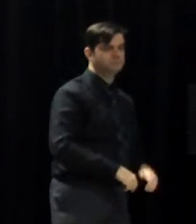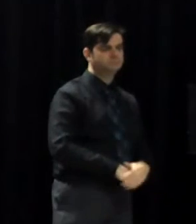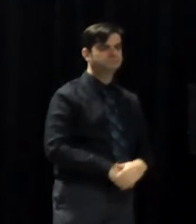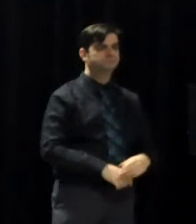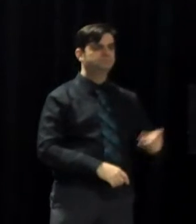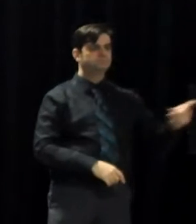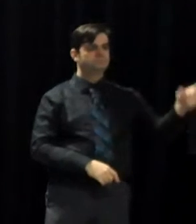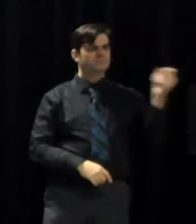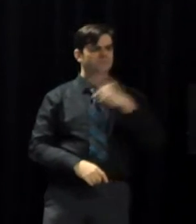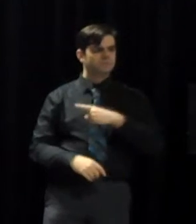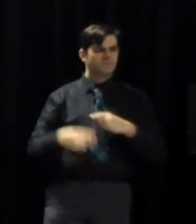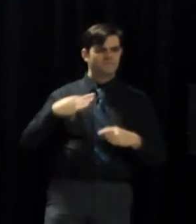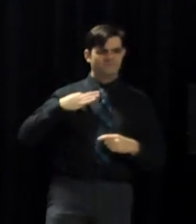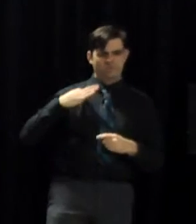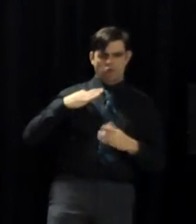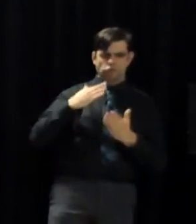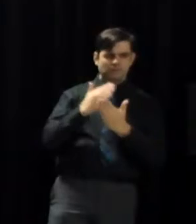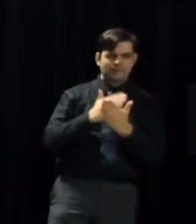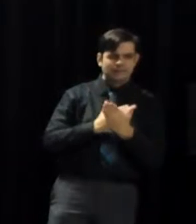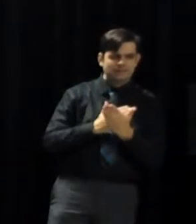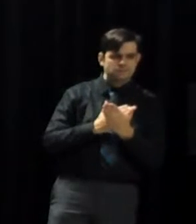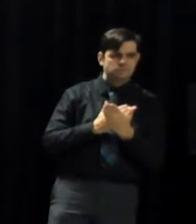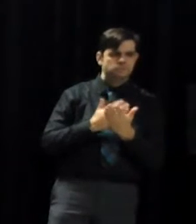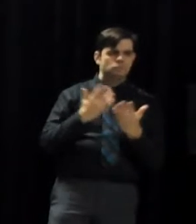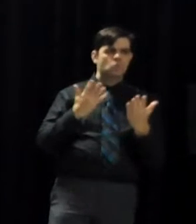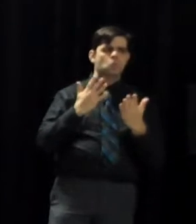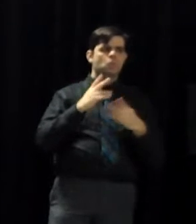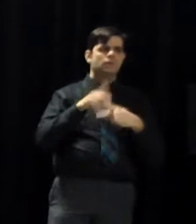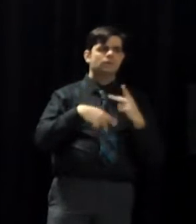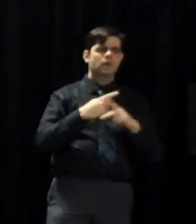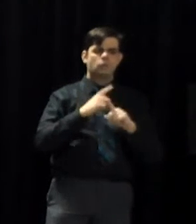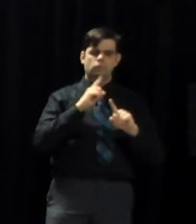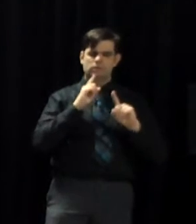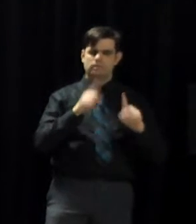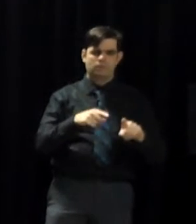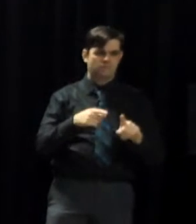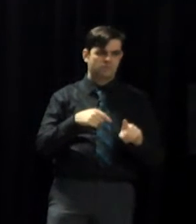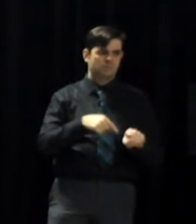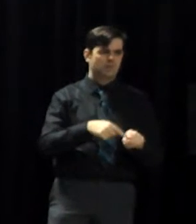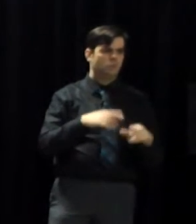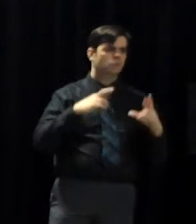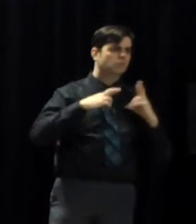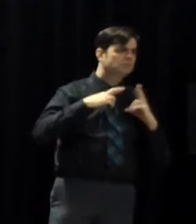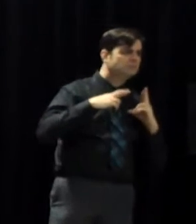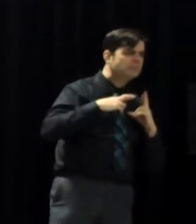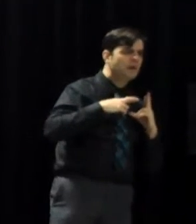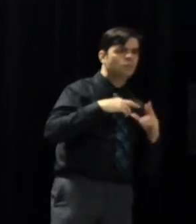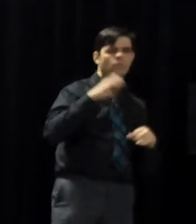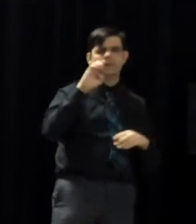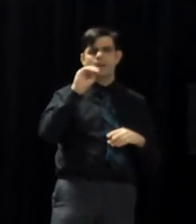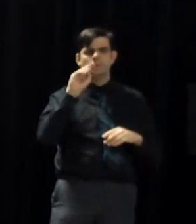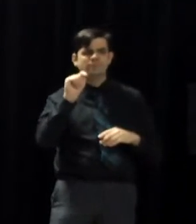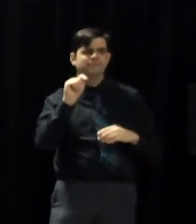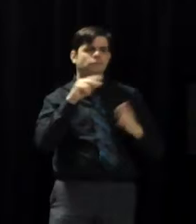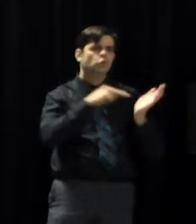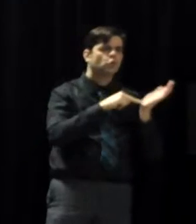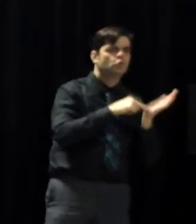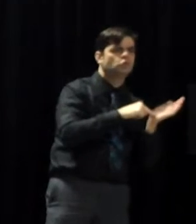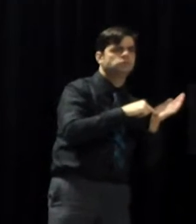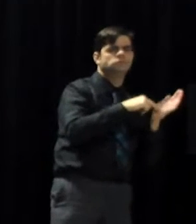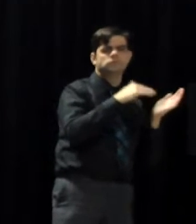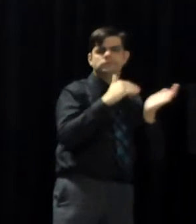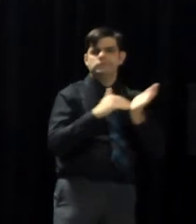state that the governor is looking to get retired EMTs. Yeah, I'm not sure, Trish. I think, we have our own list of volunteers that we have locally that